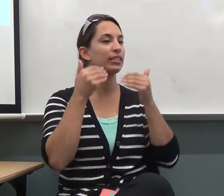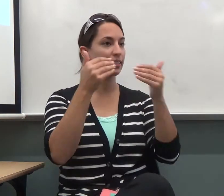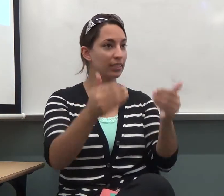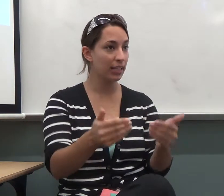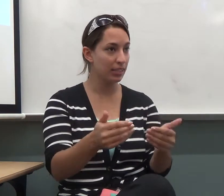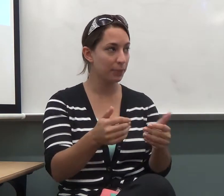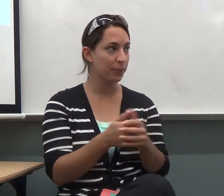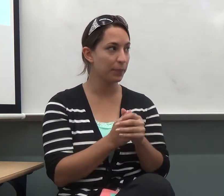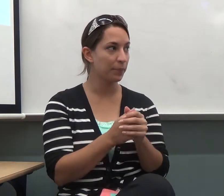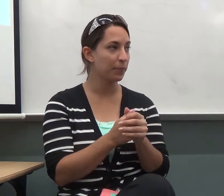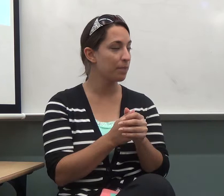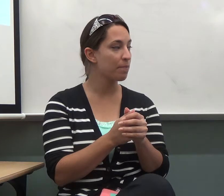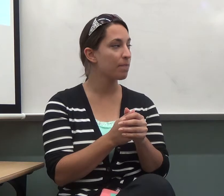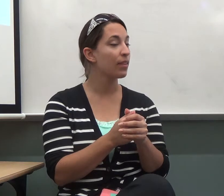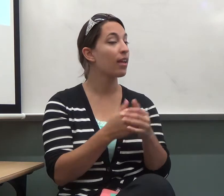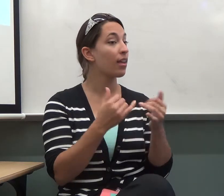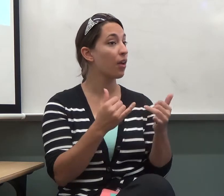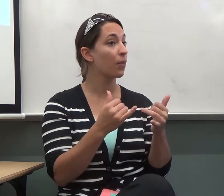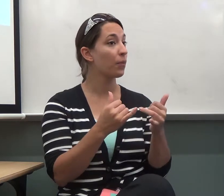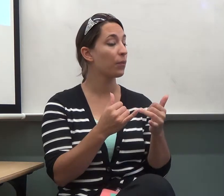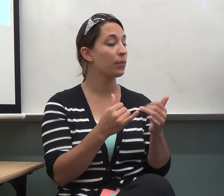Now, examples